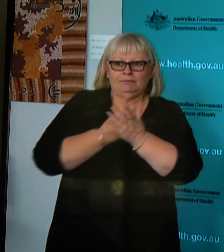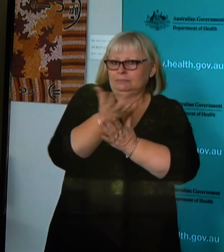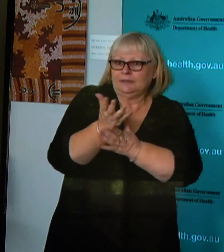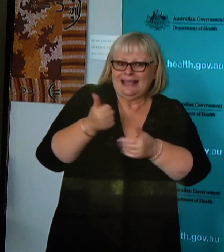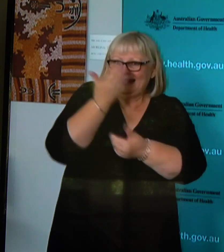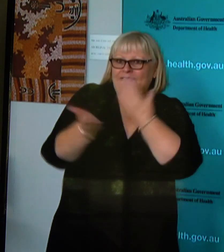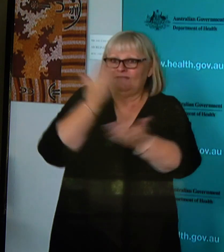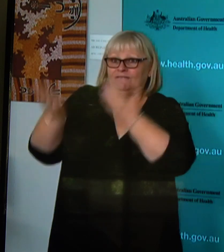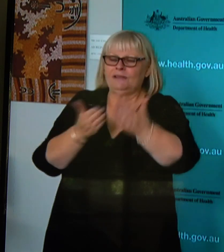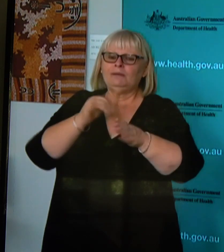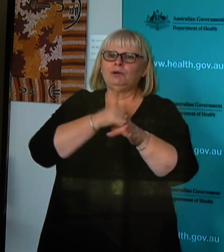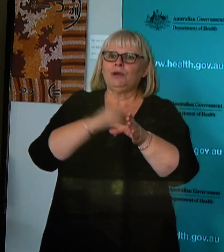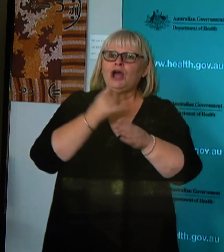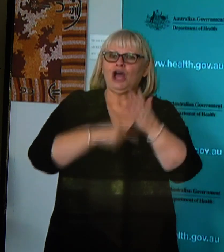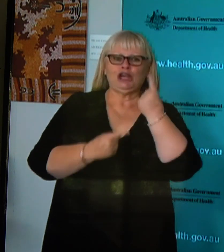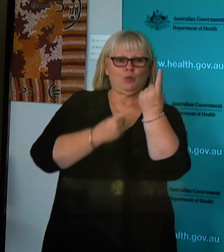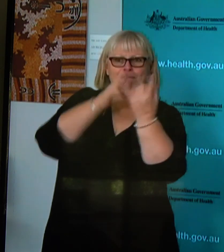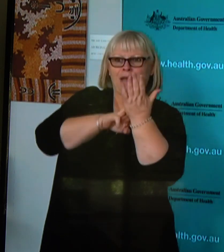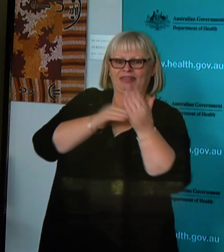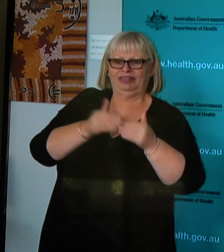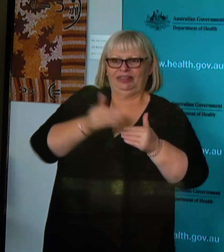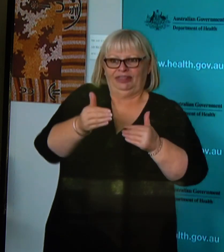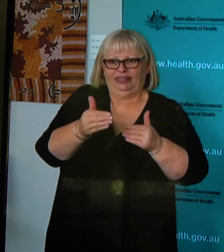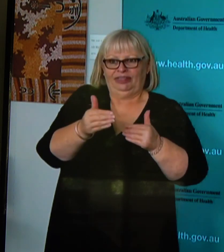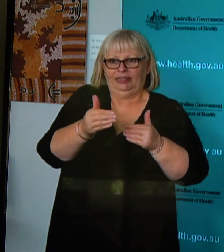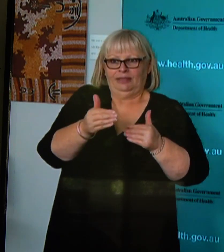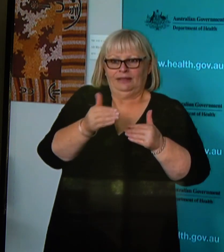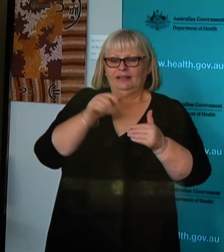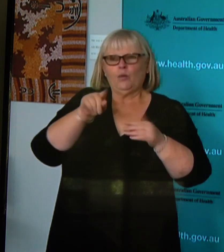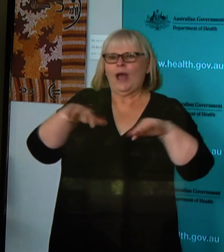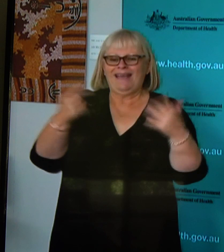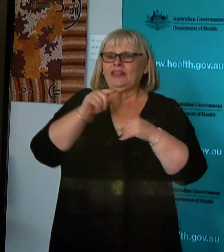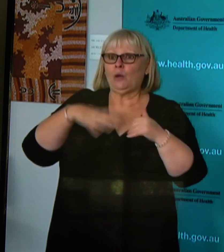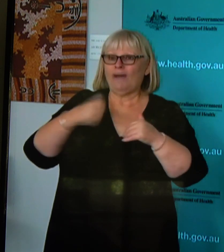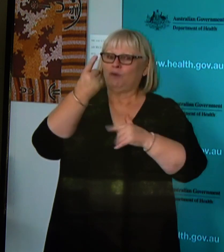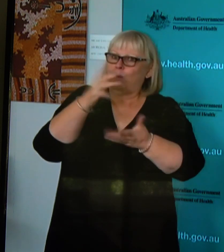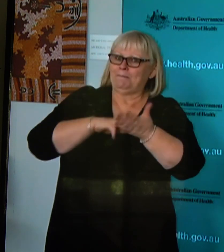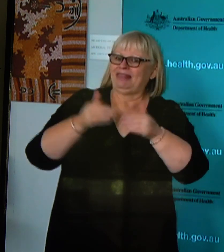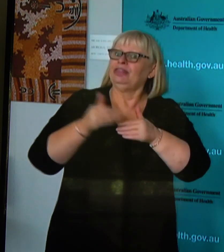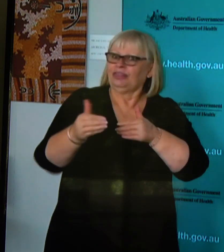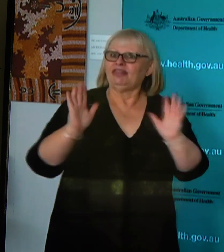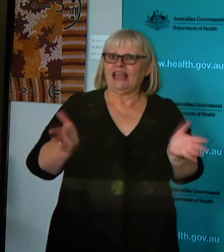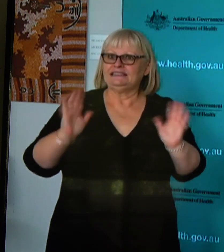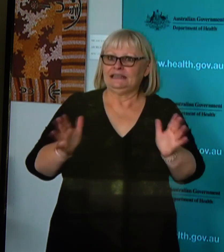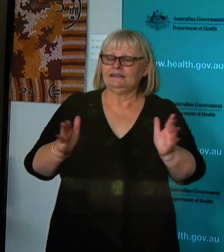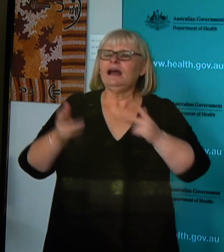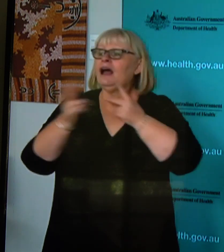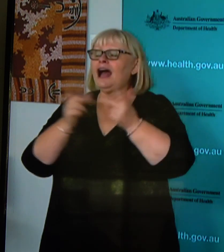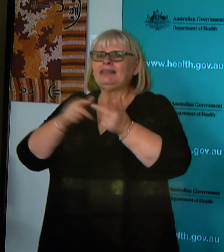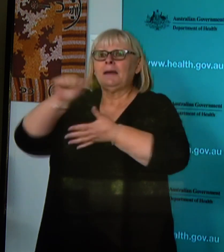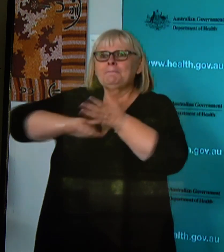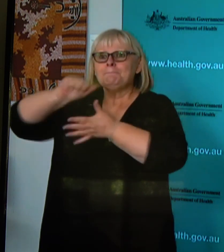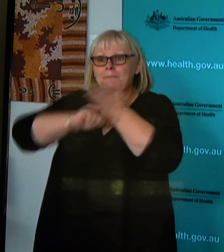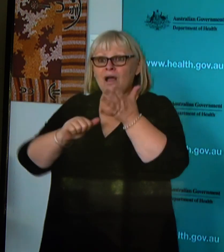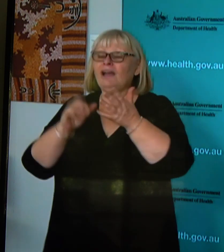of certain prescription products to 1 month's supply at the prescribed dose, and sales of certain over-the-counter medicines, so